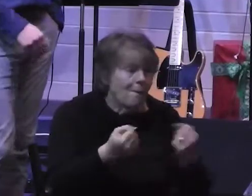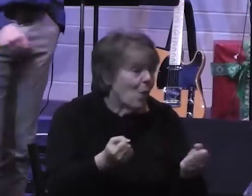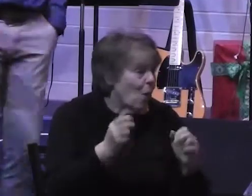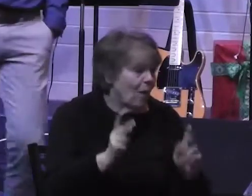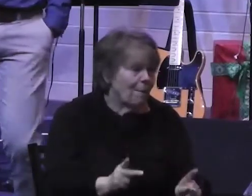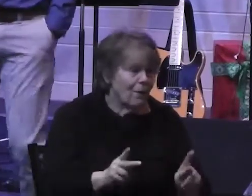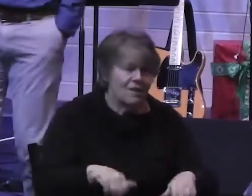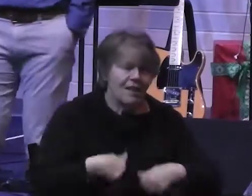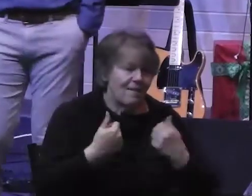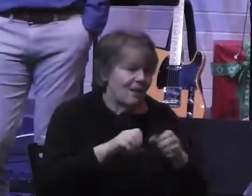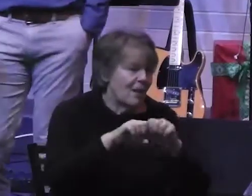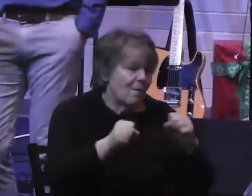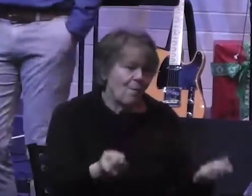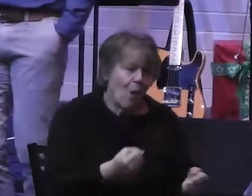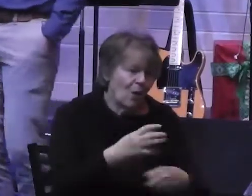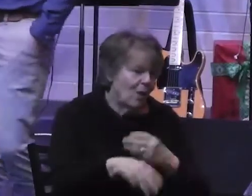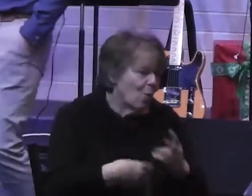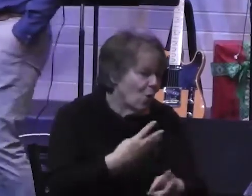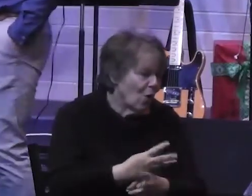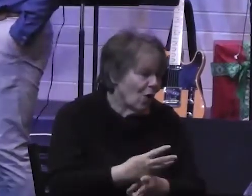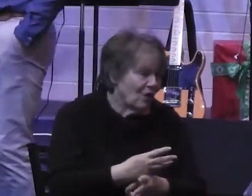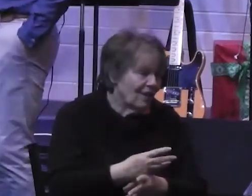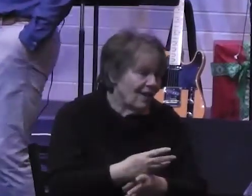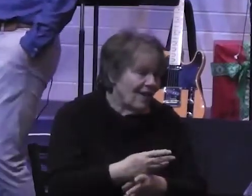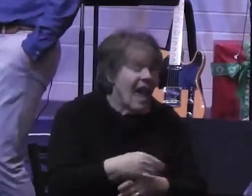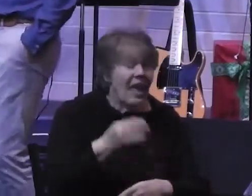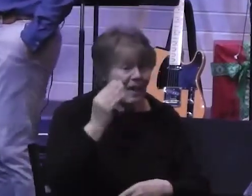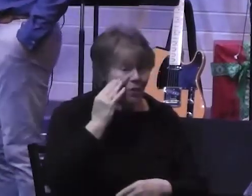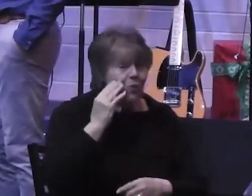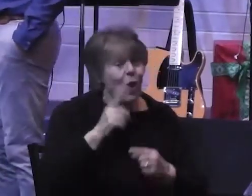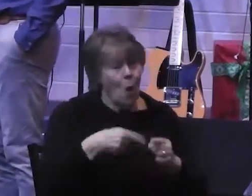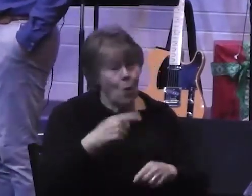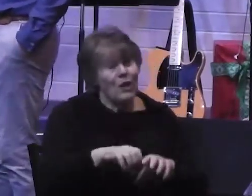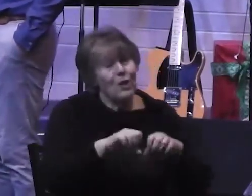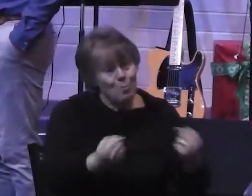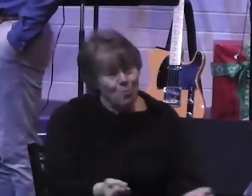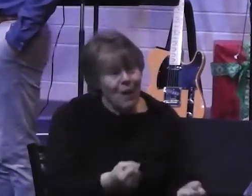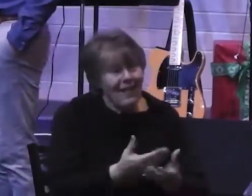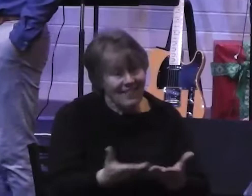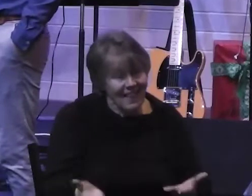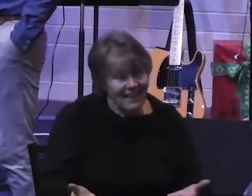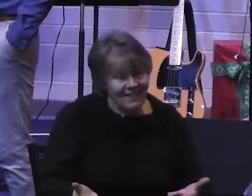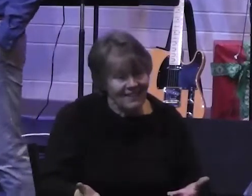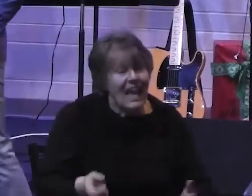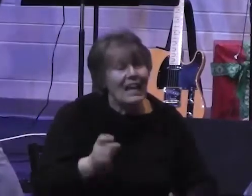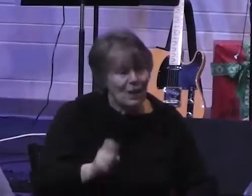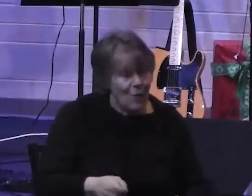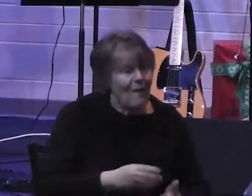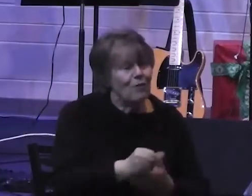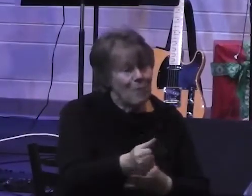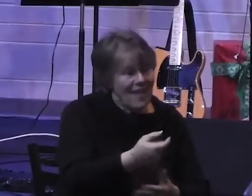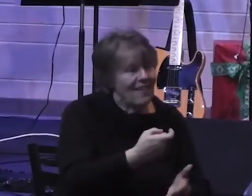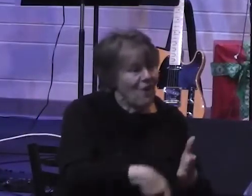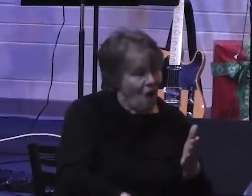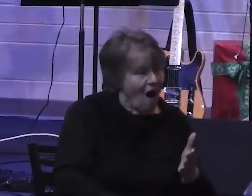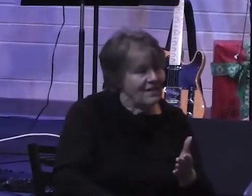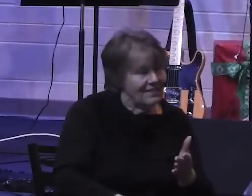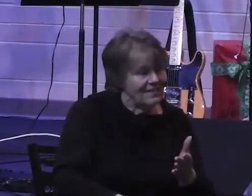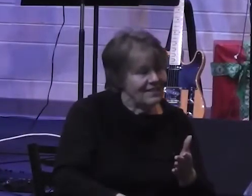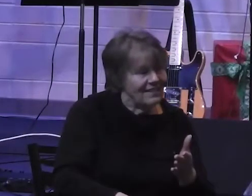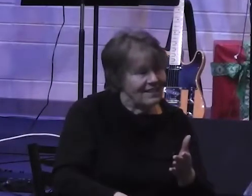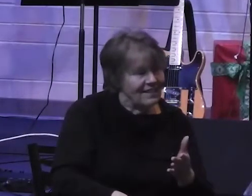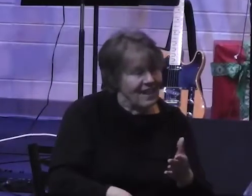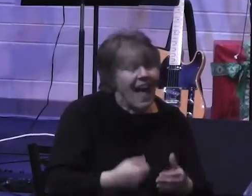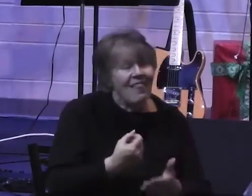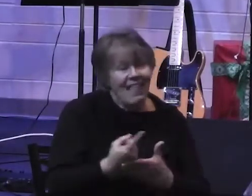broken world. And as you know, when you break things, there's a cost you have to pay. And I shared the story of the first